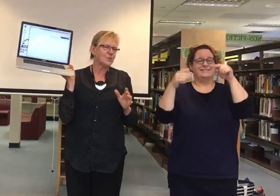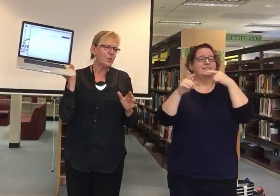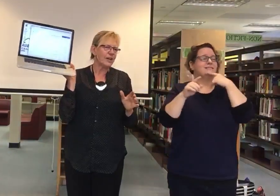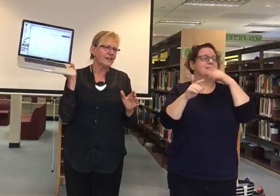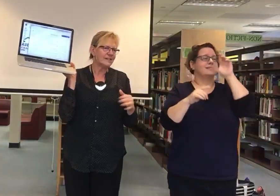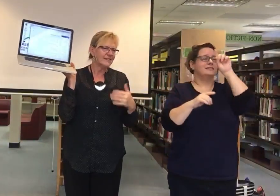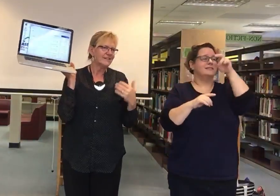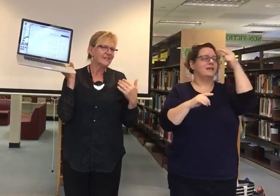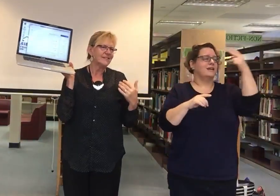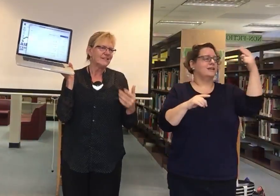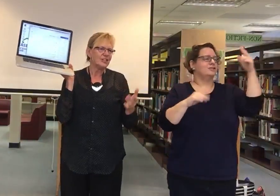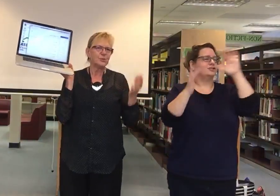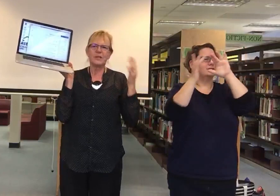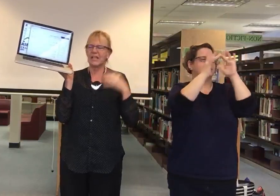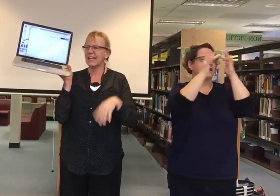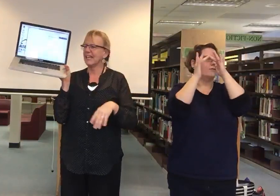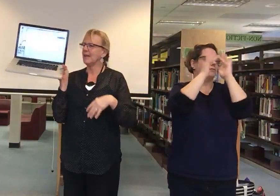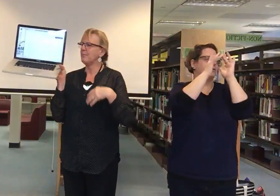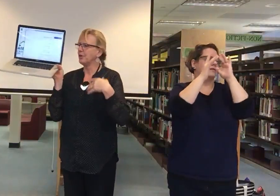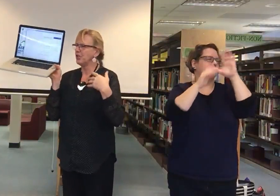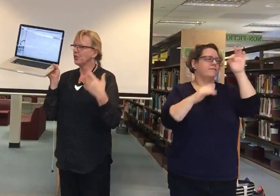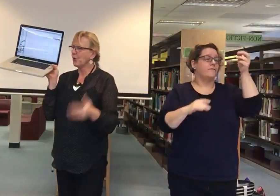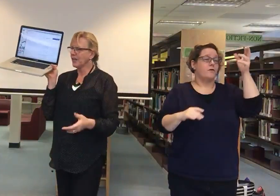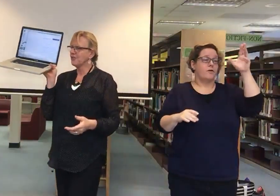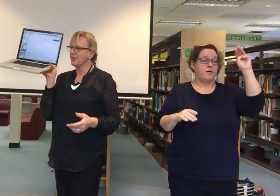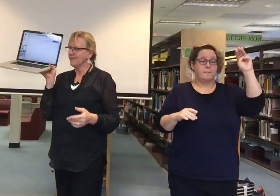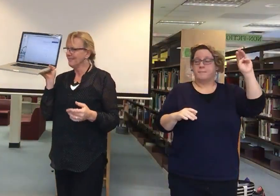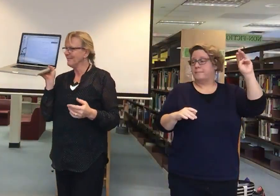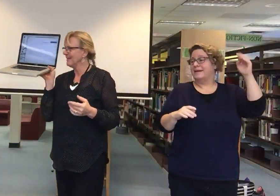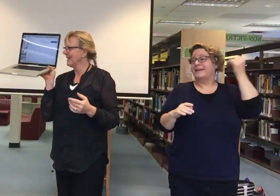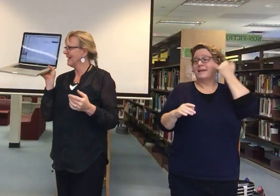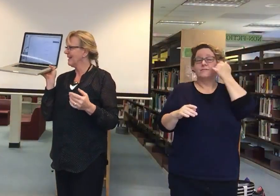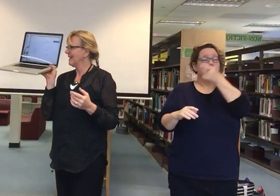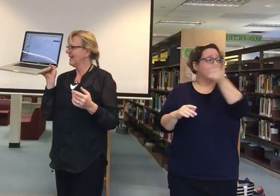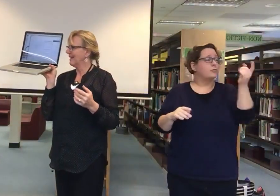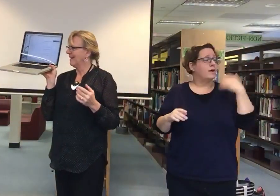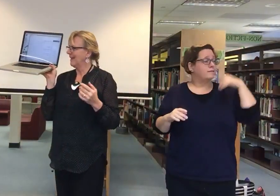And that's where you would click and put in your question.